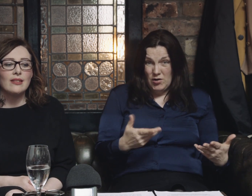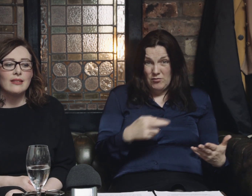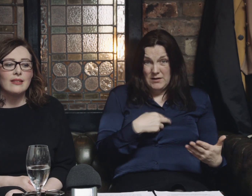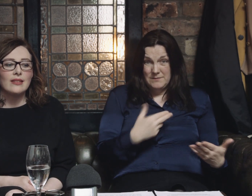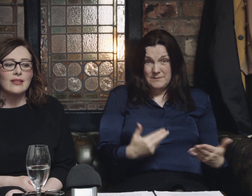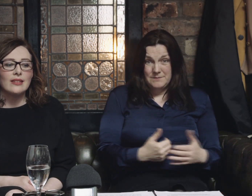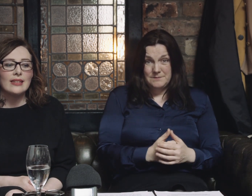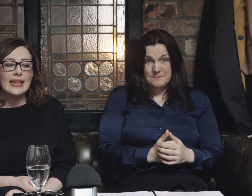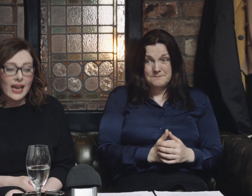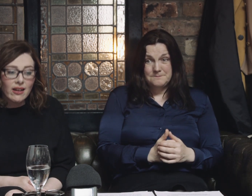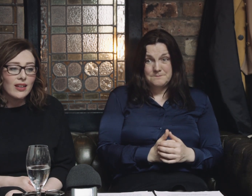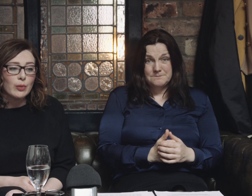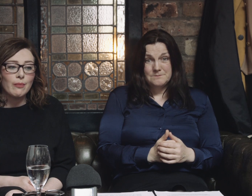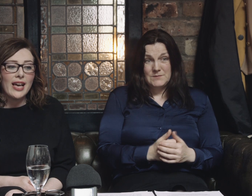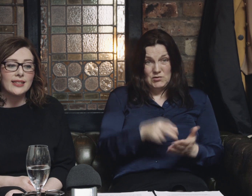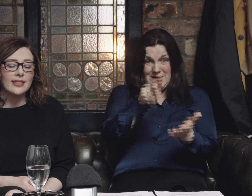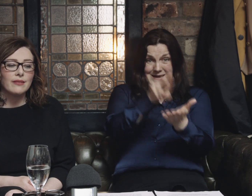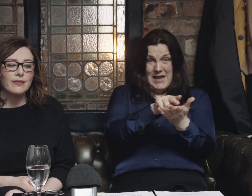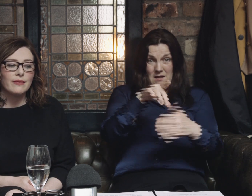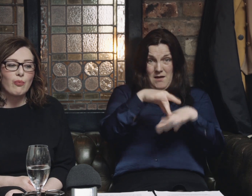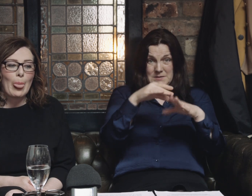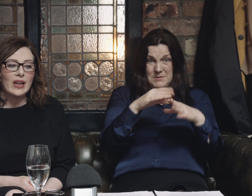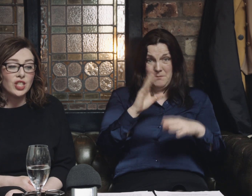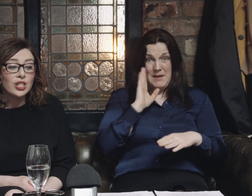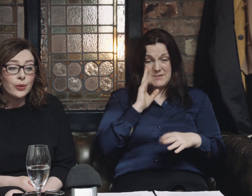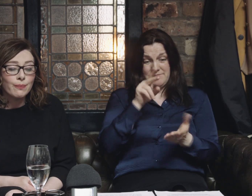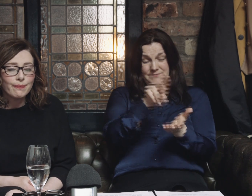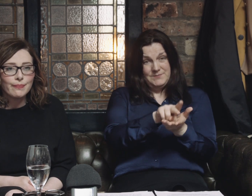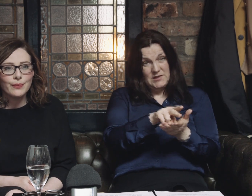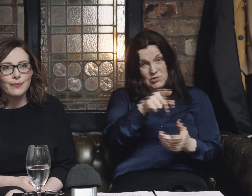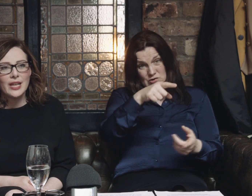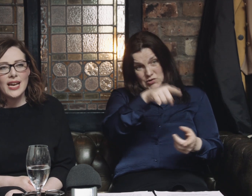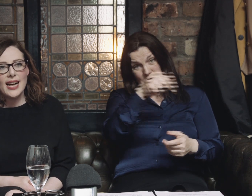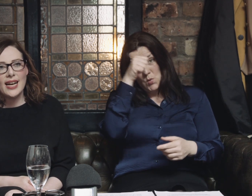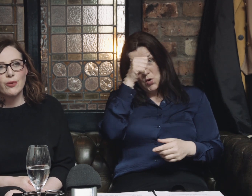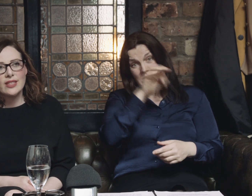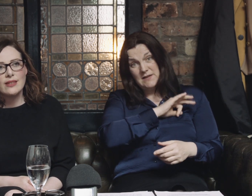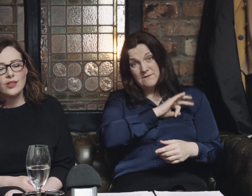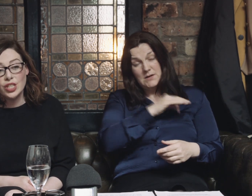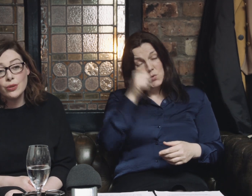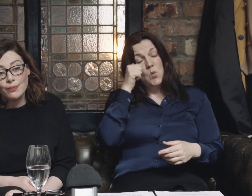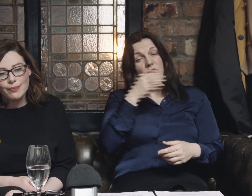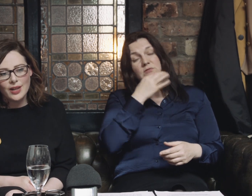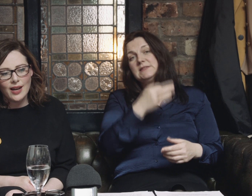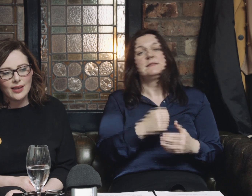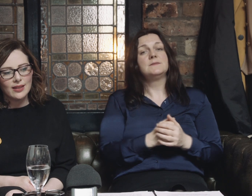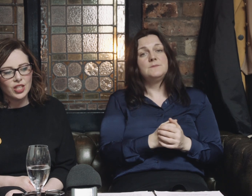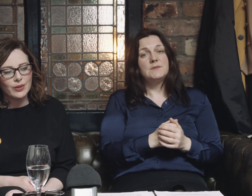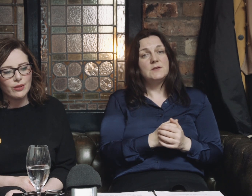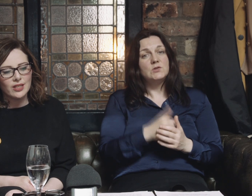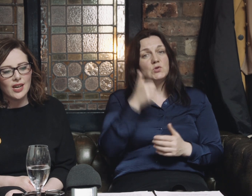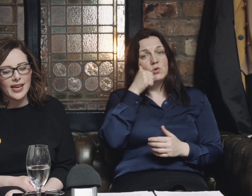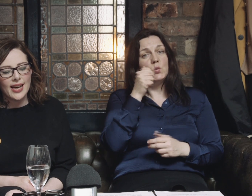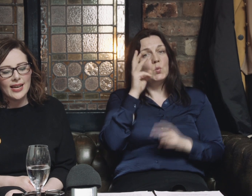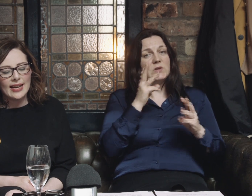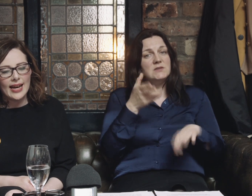she lay on a hospital bed and she knew the risks. She knew, I think, that she